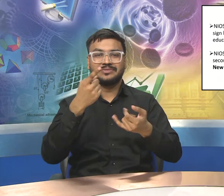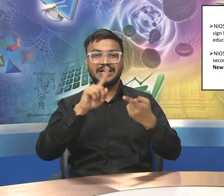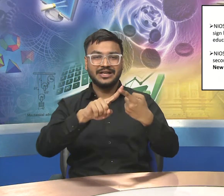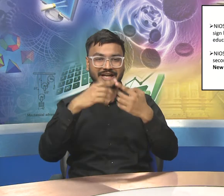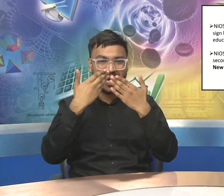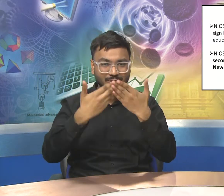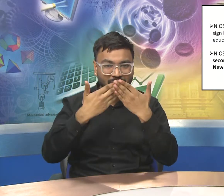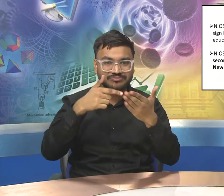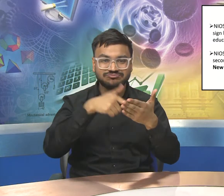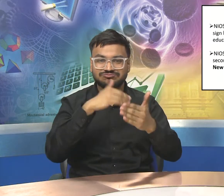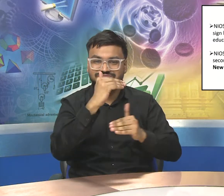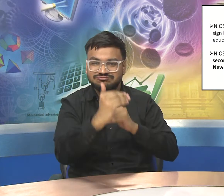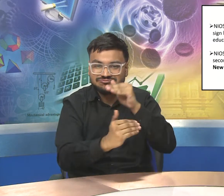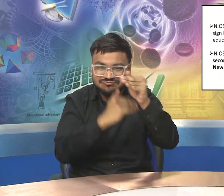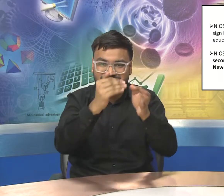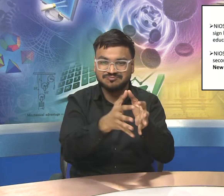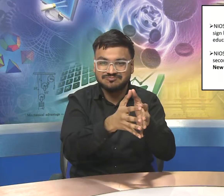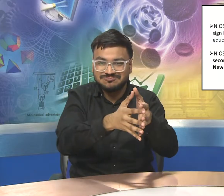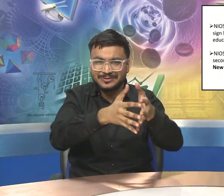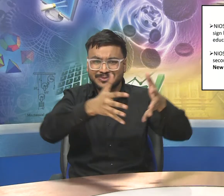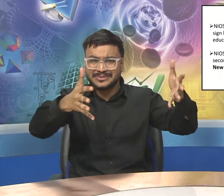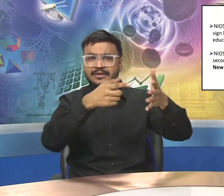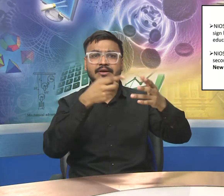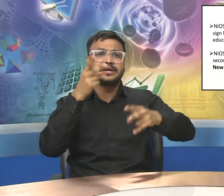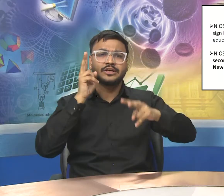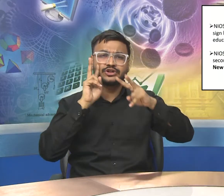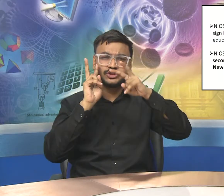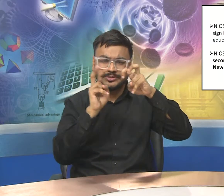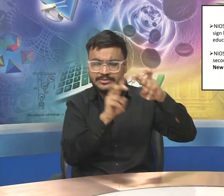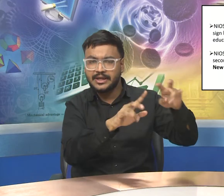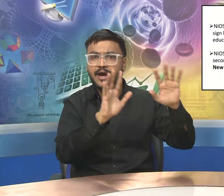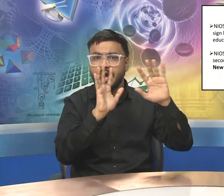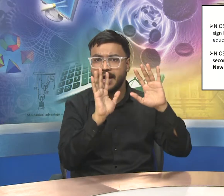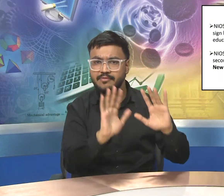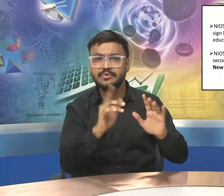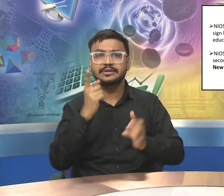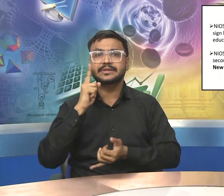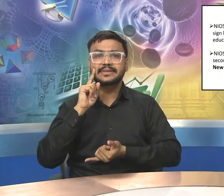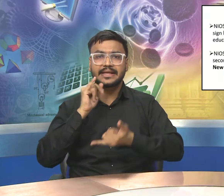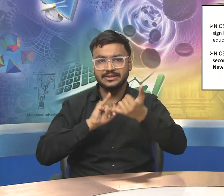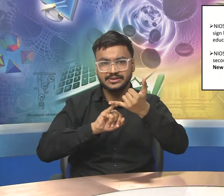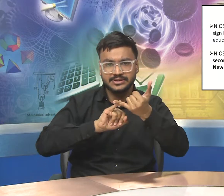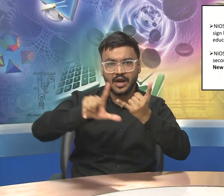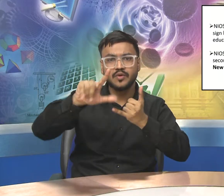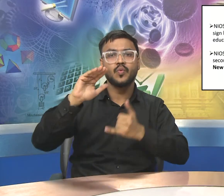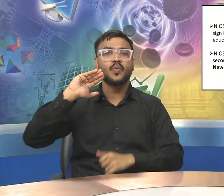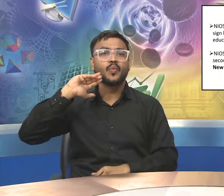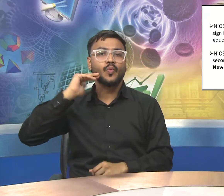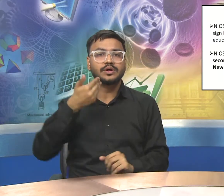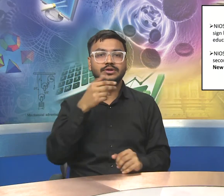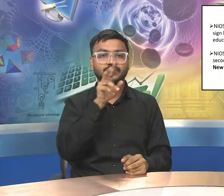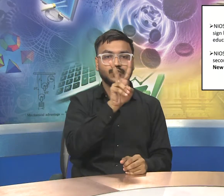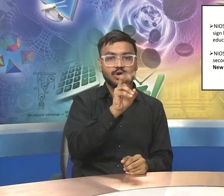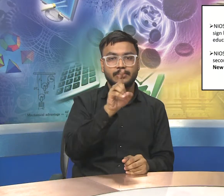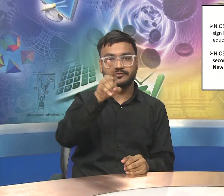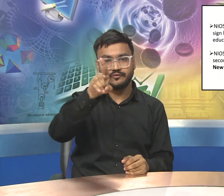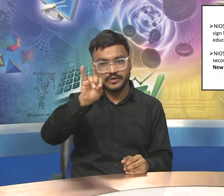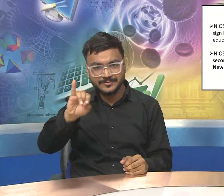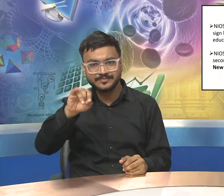NIOS started developing educational resources in Indian Sign Language